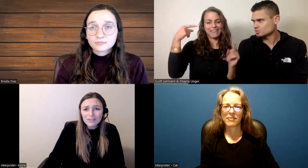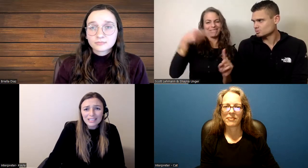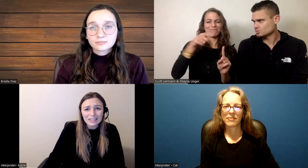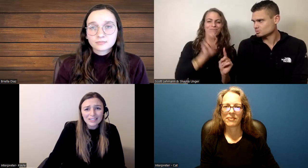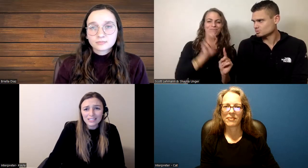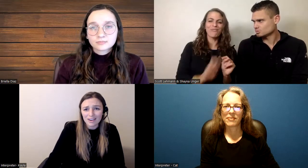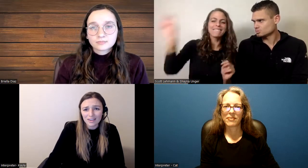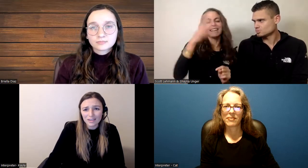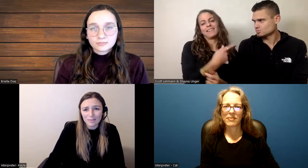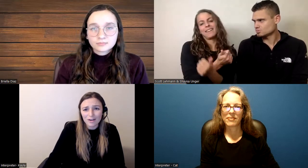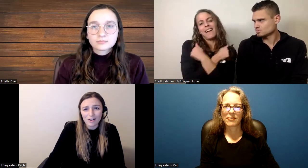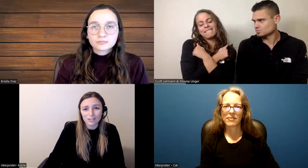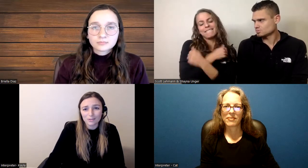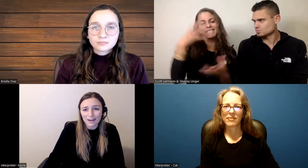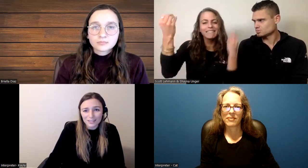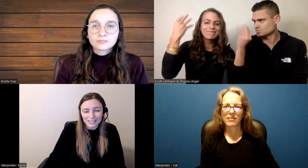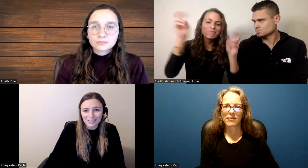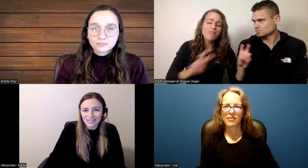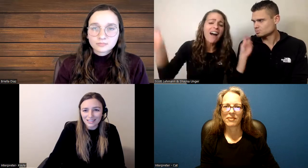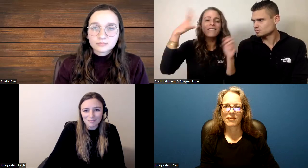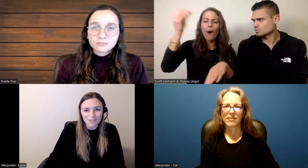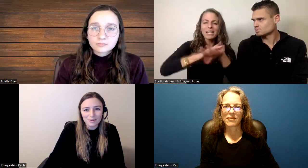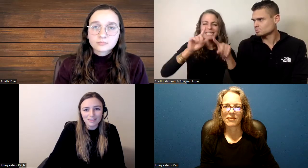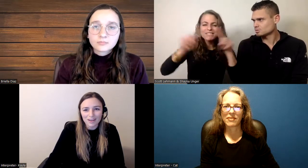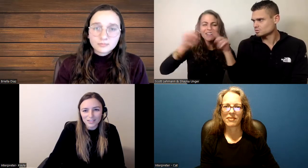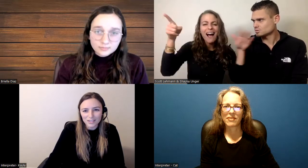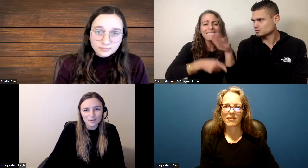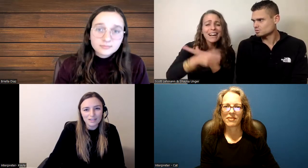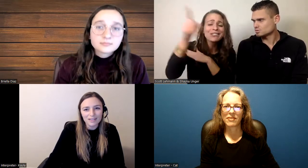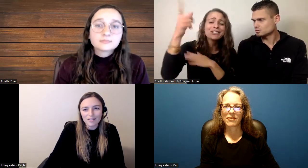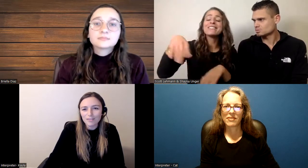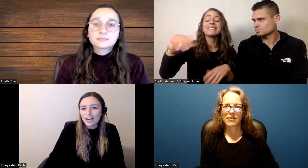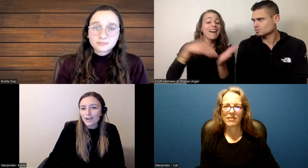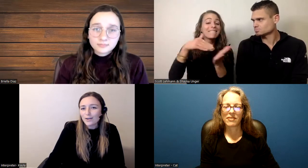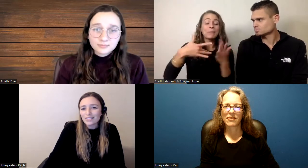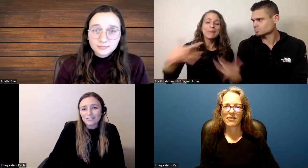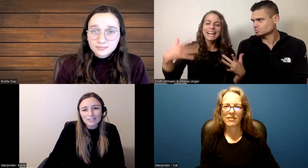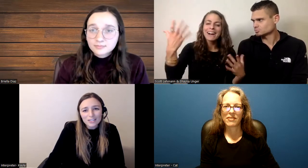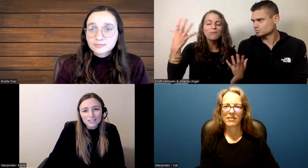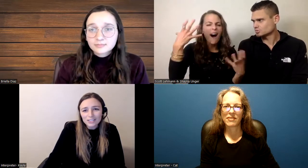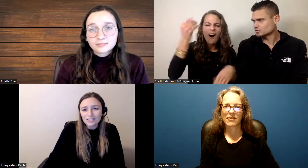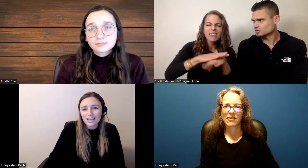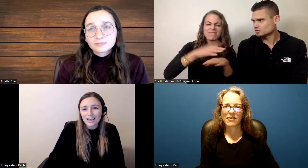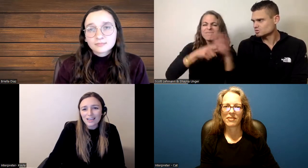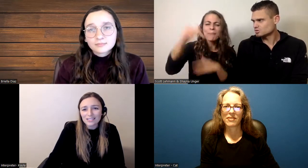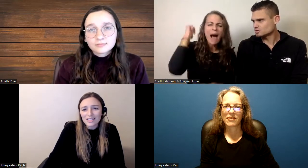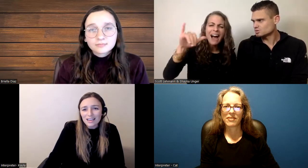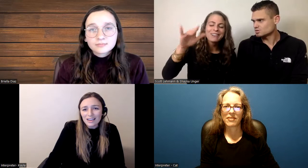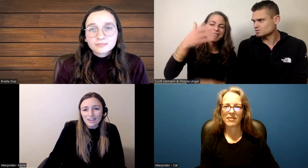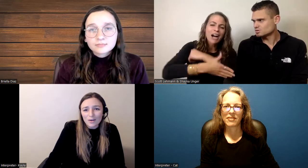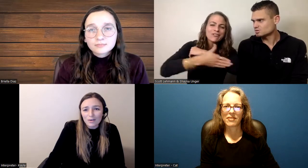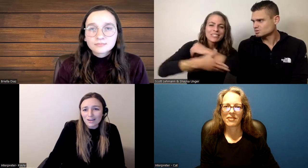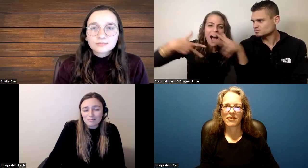We are really here to talk about our traveling because that is something that we love to do. We love going on different adventures and,